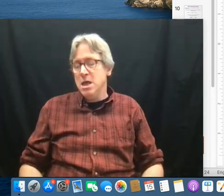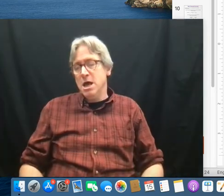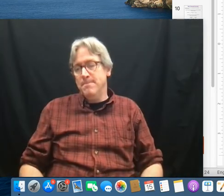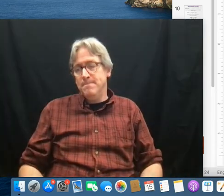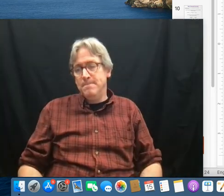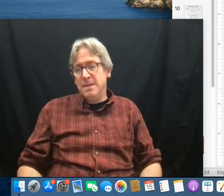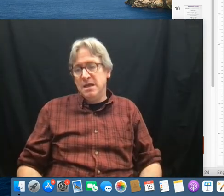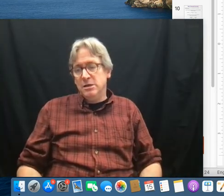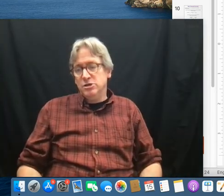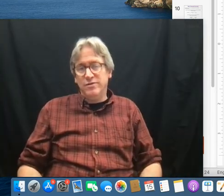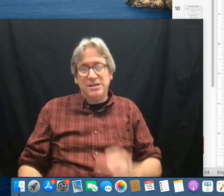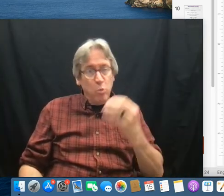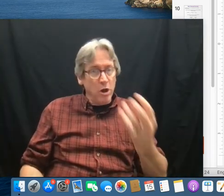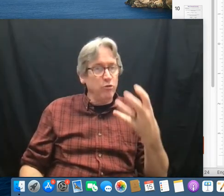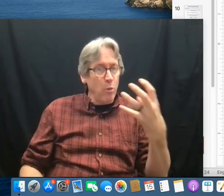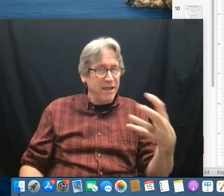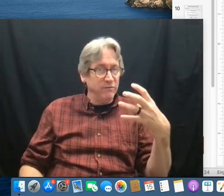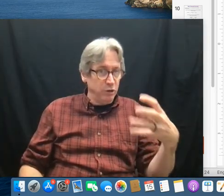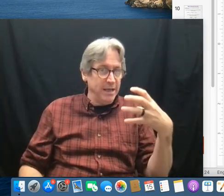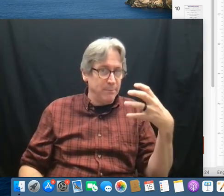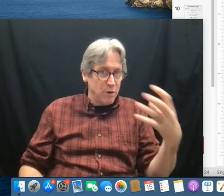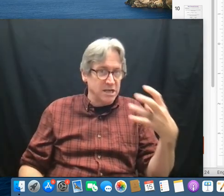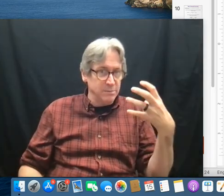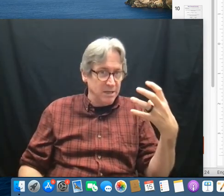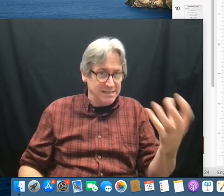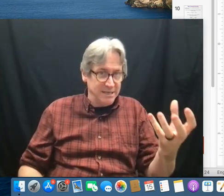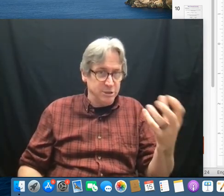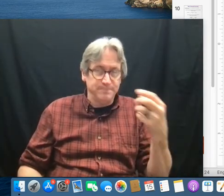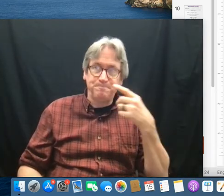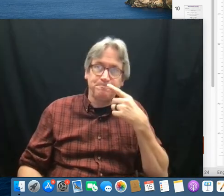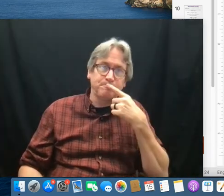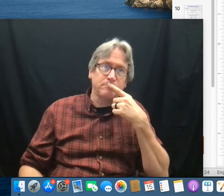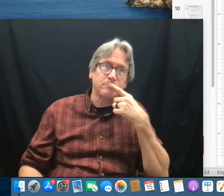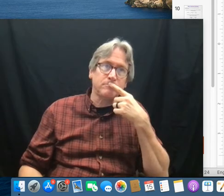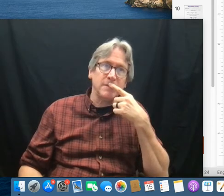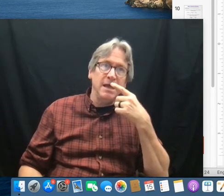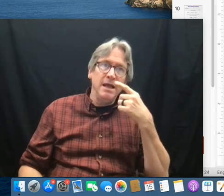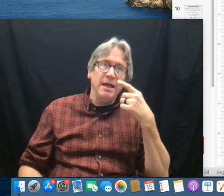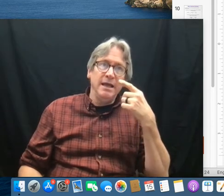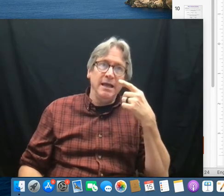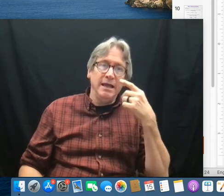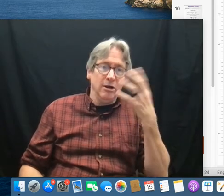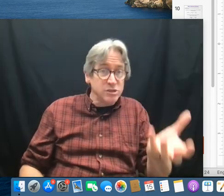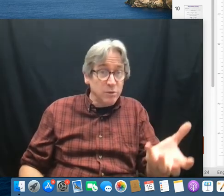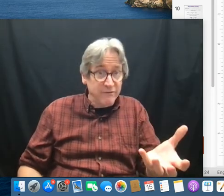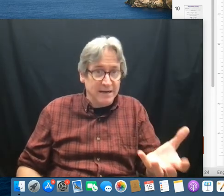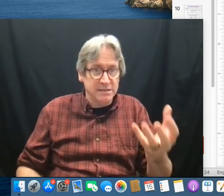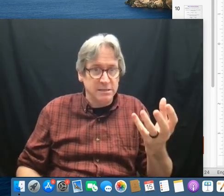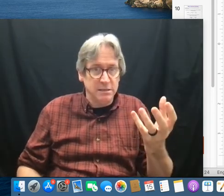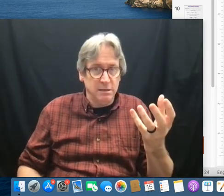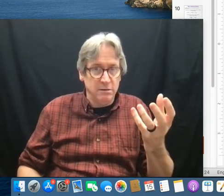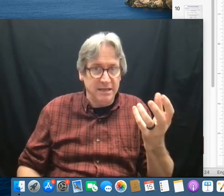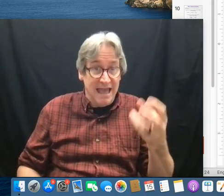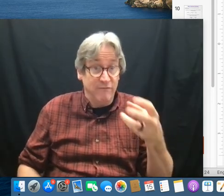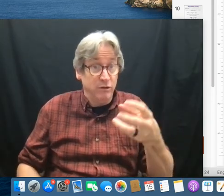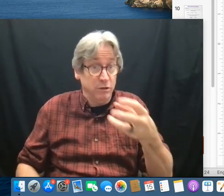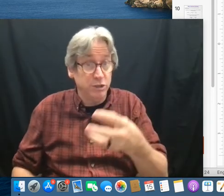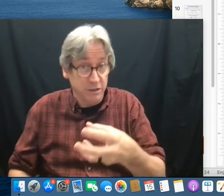right, but I'm making mistakes in the signs versus some things can be signed, but there's really specific signing going